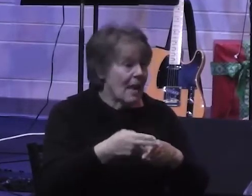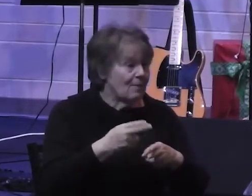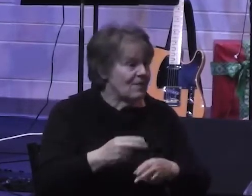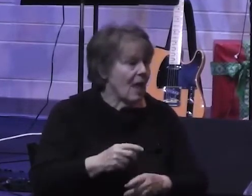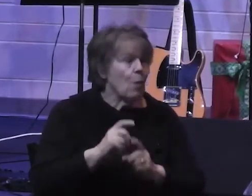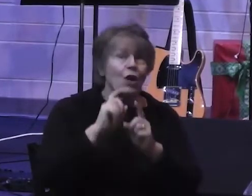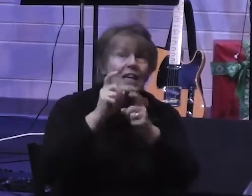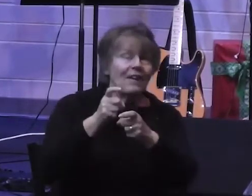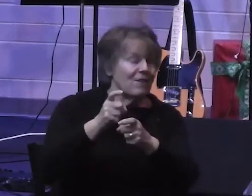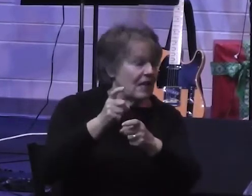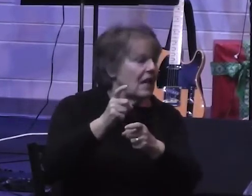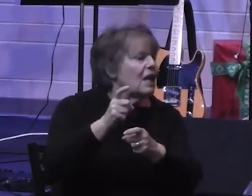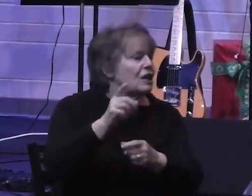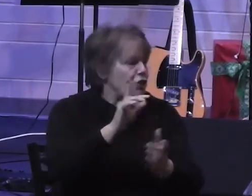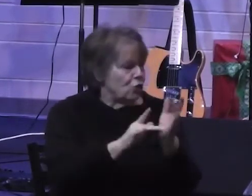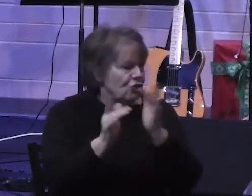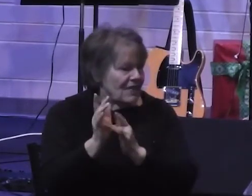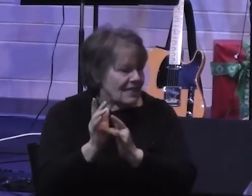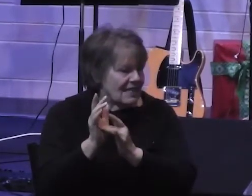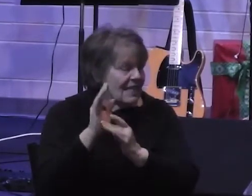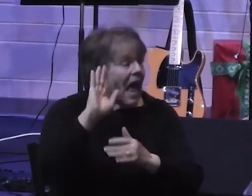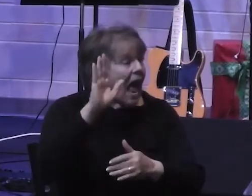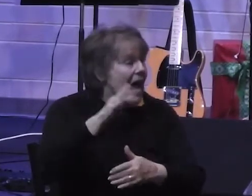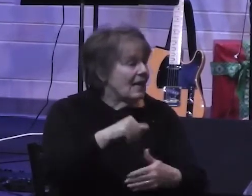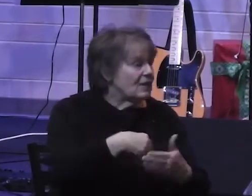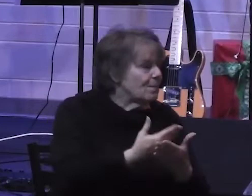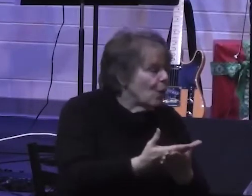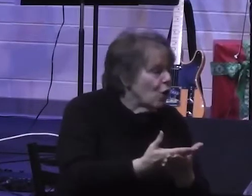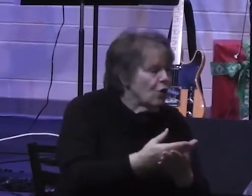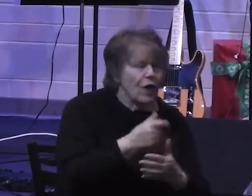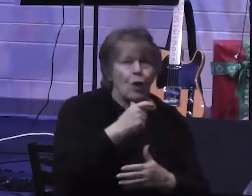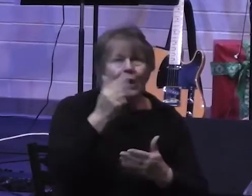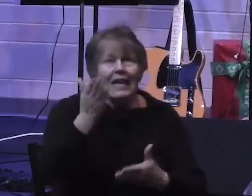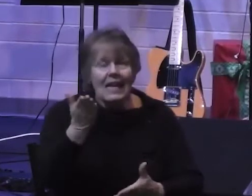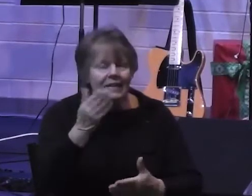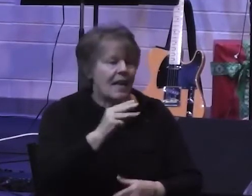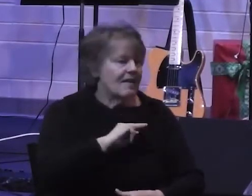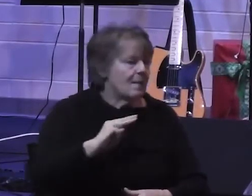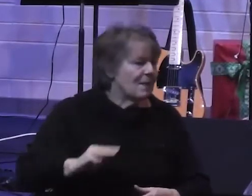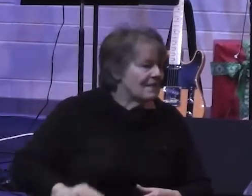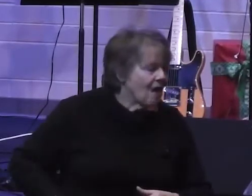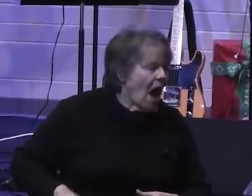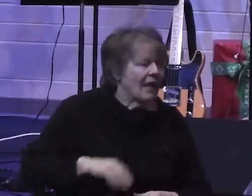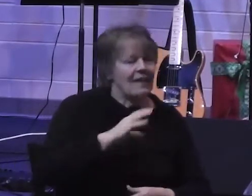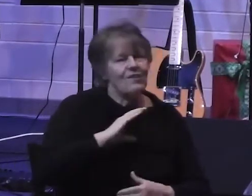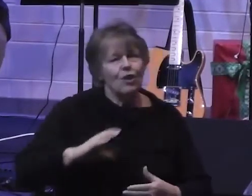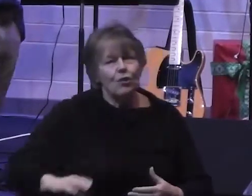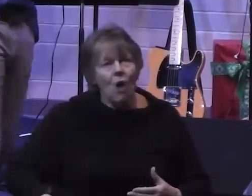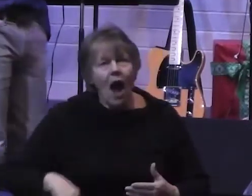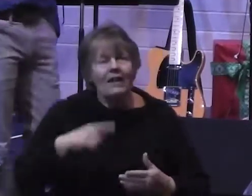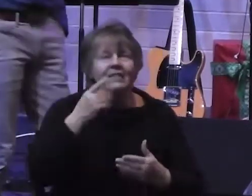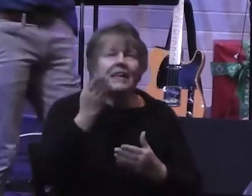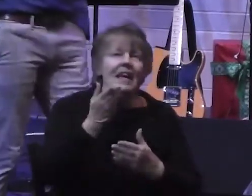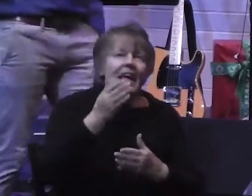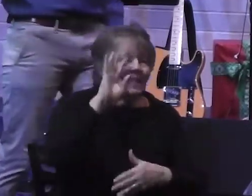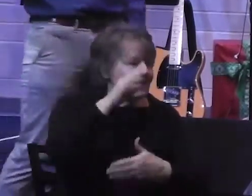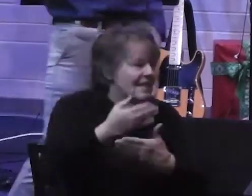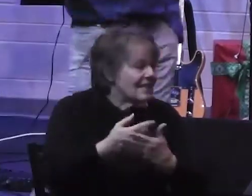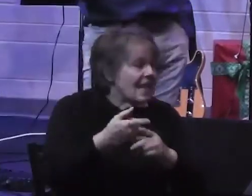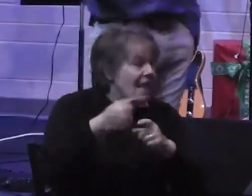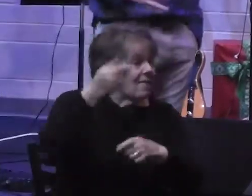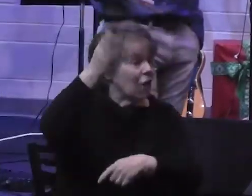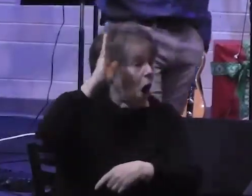also throughout His life, right? Different titles, different attributes of who He was. He's the Messiah, He's the Christ, He's the Son of God, He